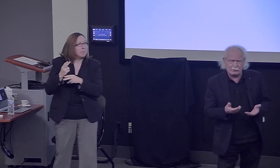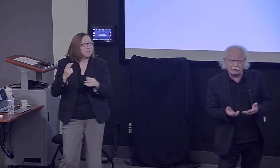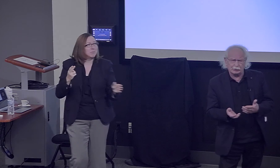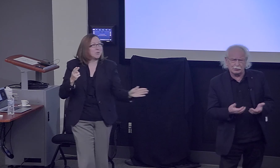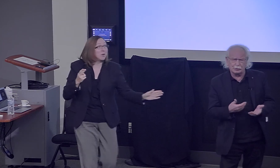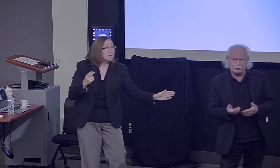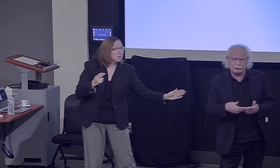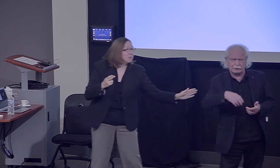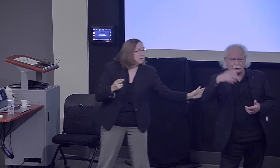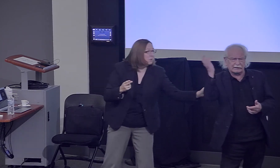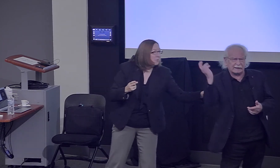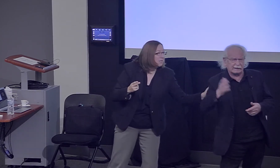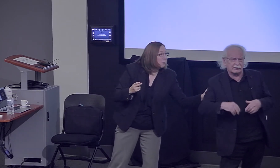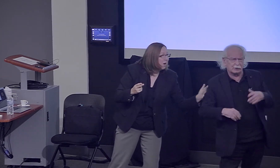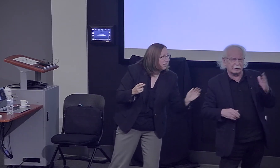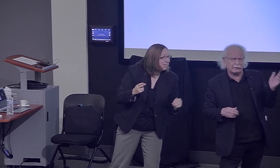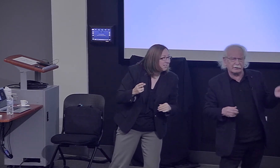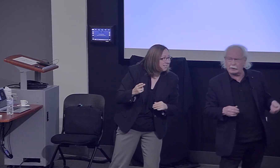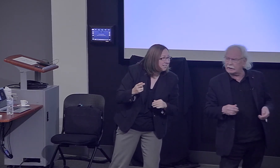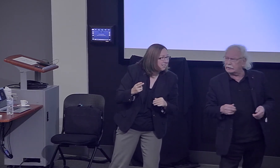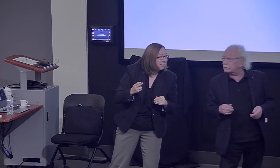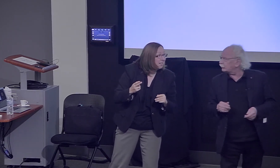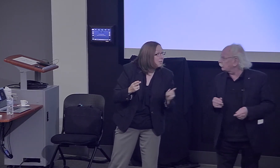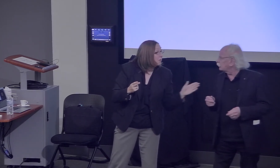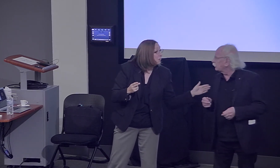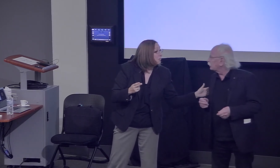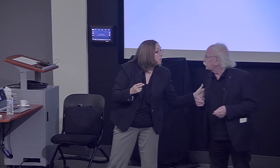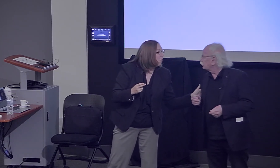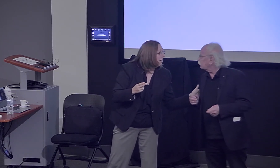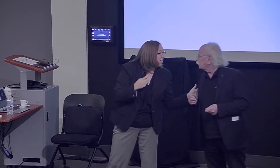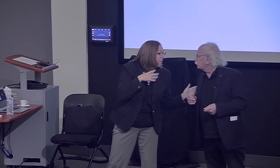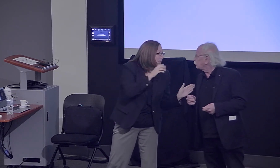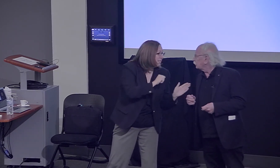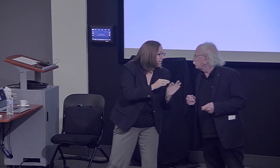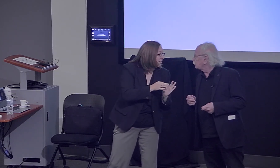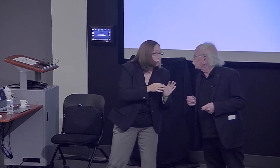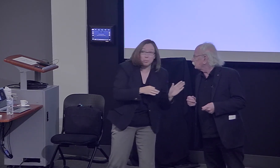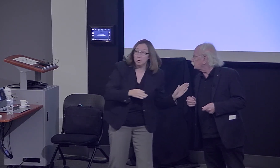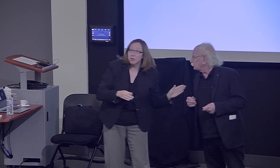know how much you do, it's volatile, go everywhere and so on. Using what? I